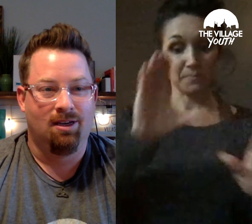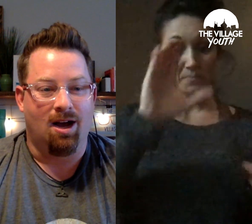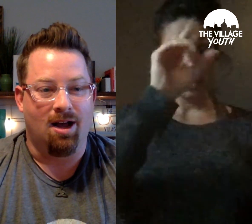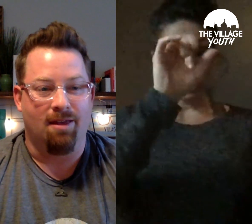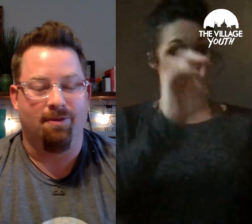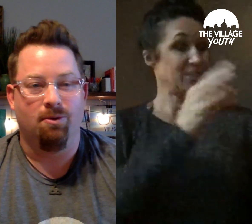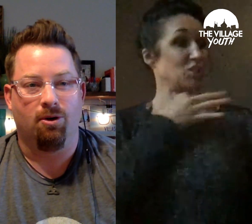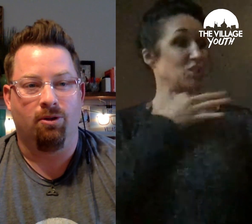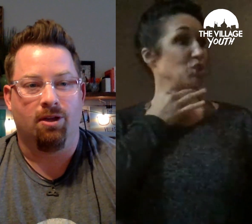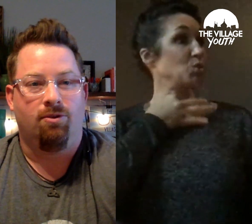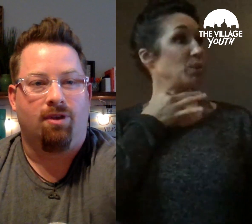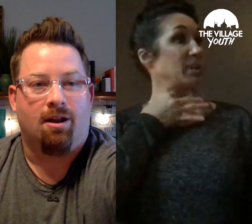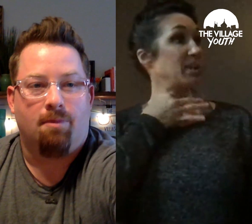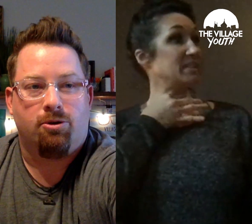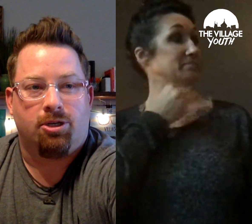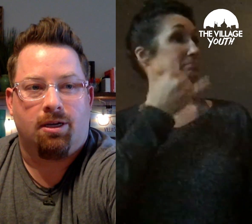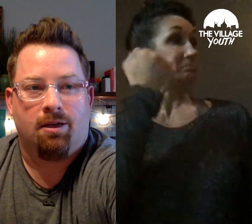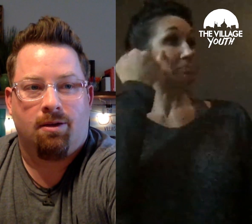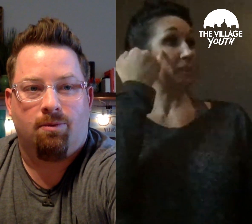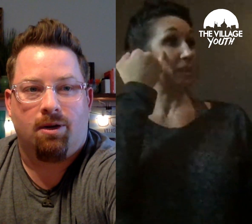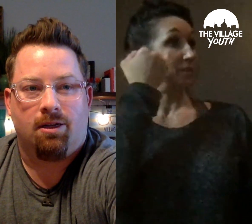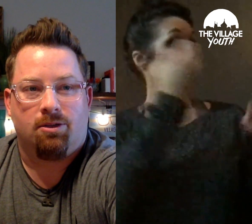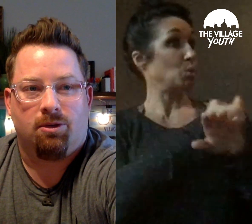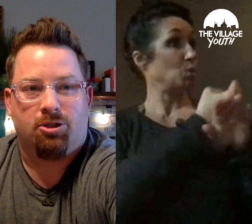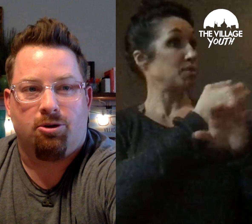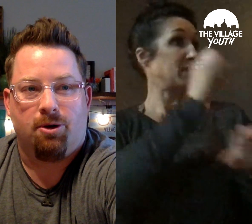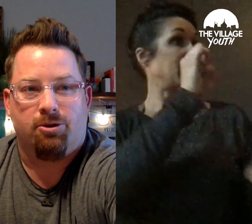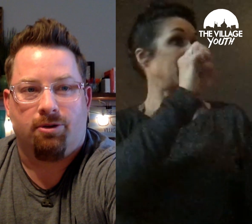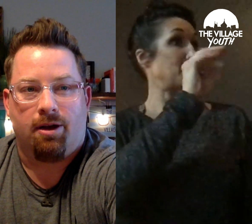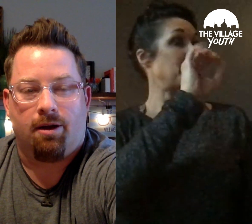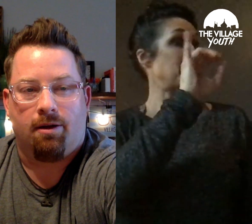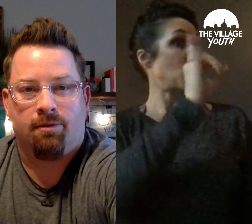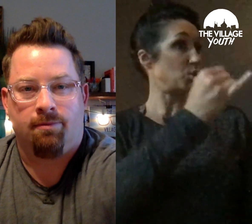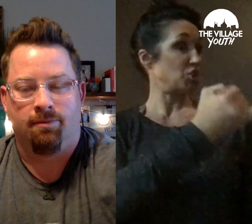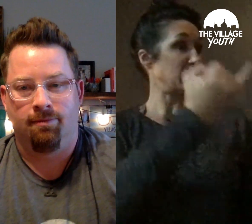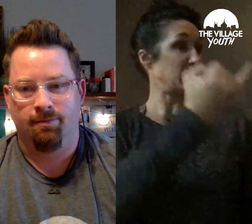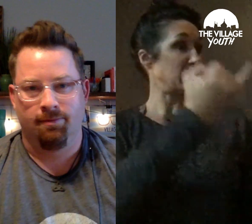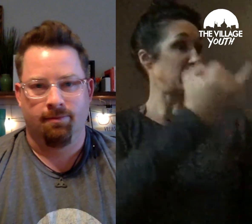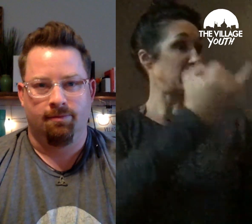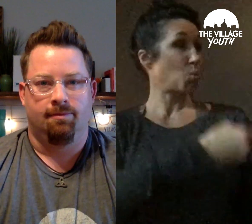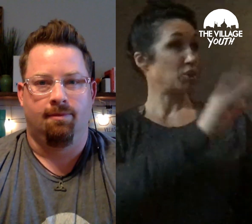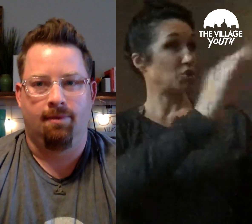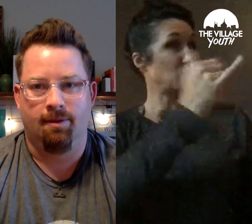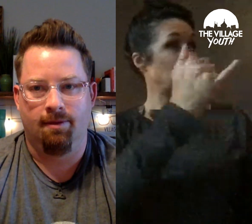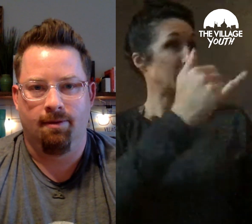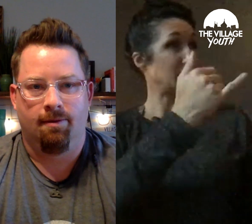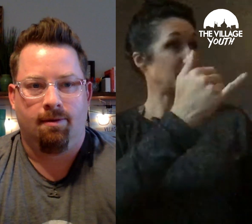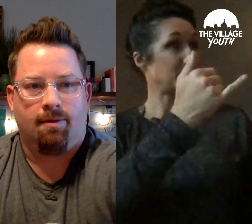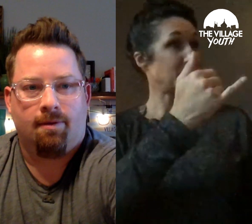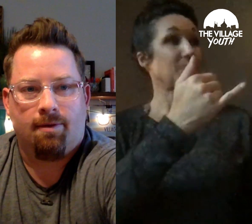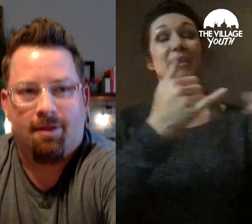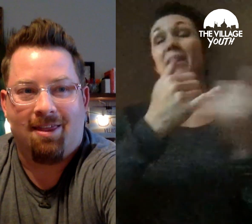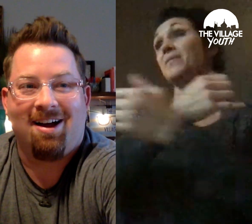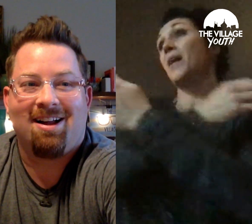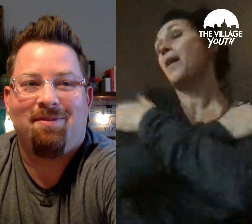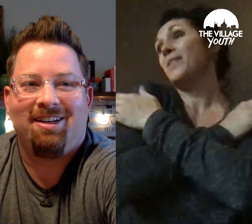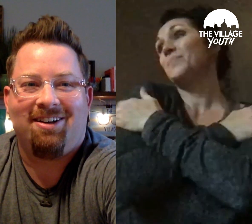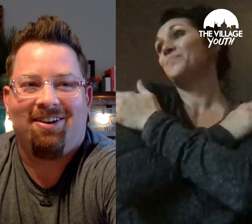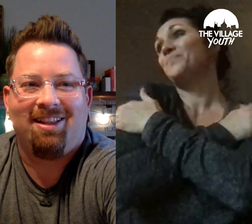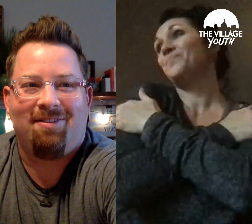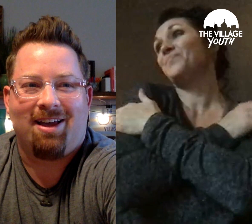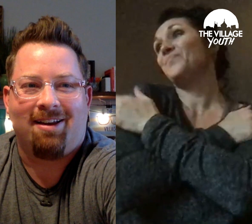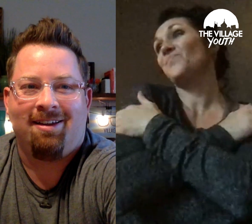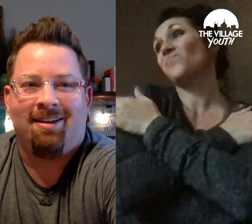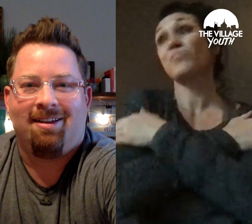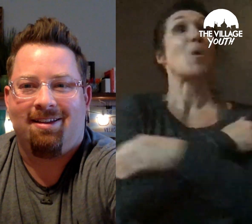curious, if you were only using an emoji, what's your emoji right now? I would do the hug emoji. The hug emoji?